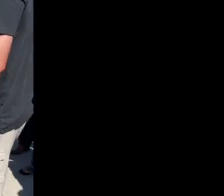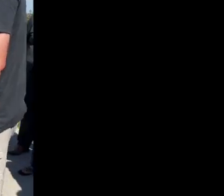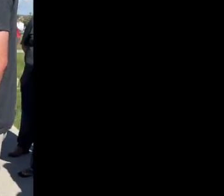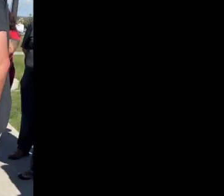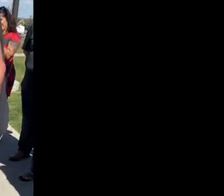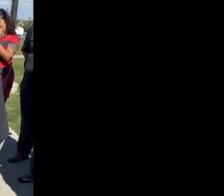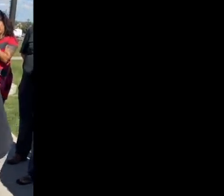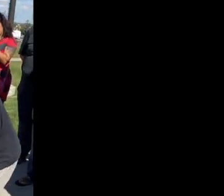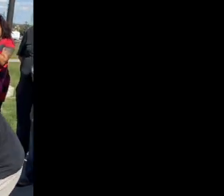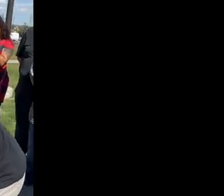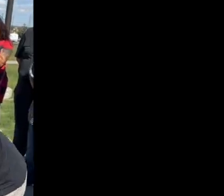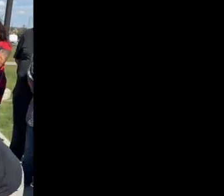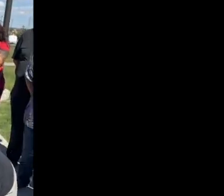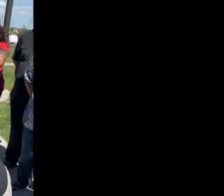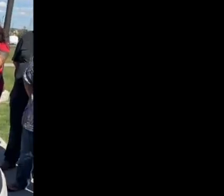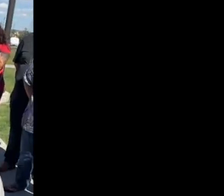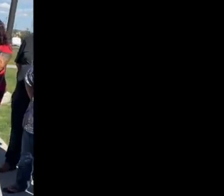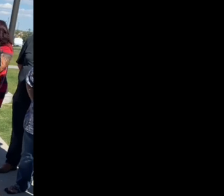This is Junior.